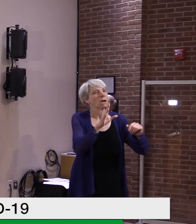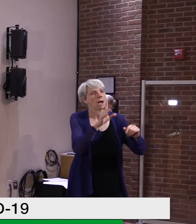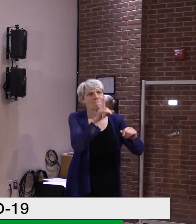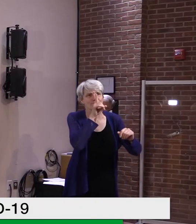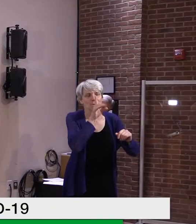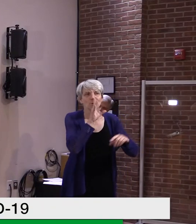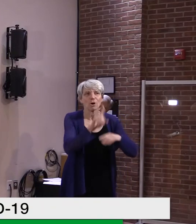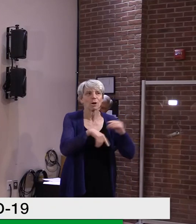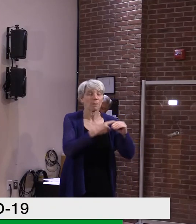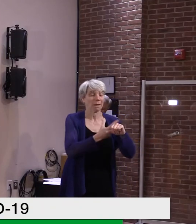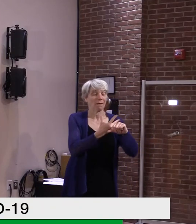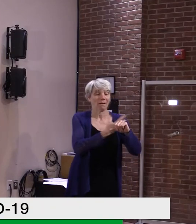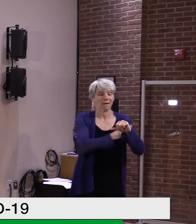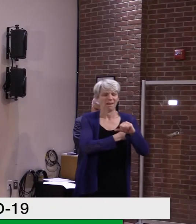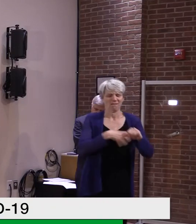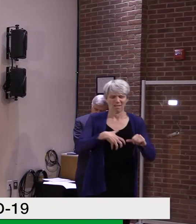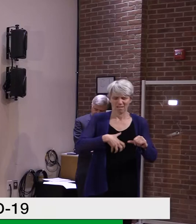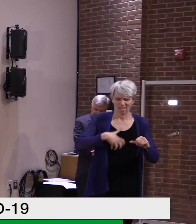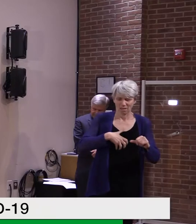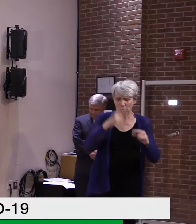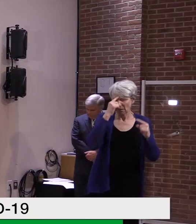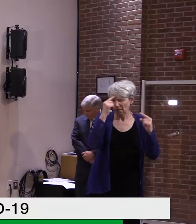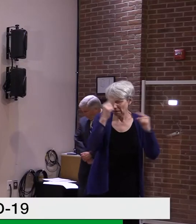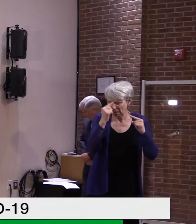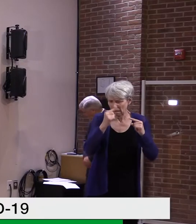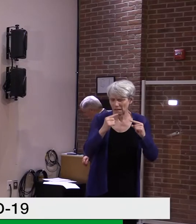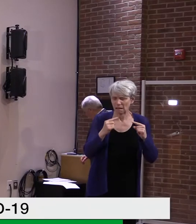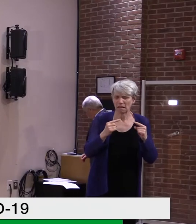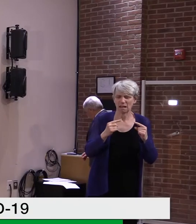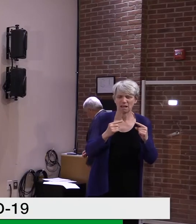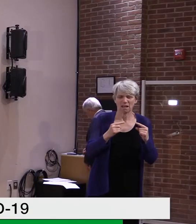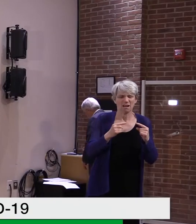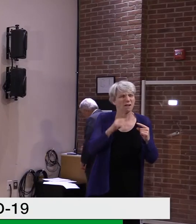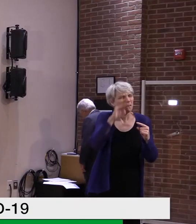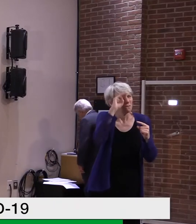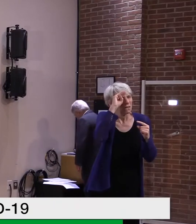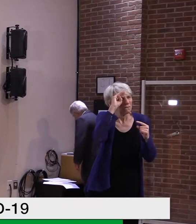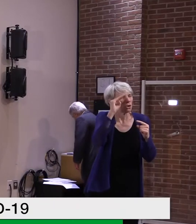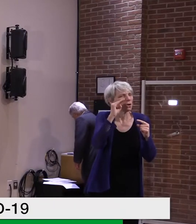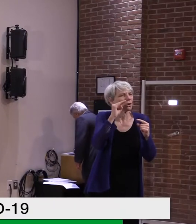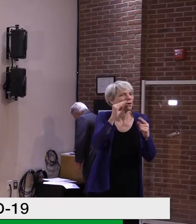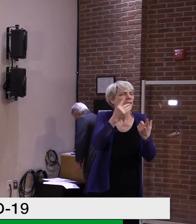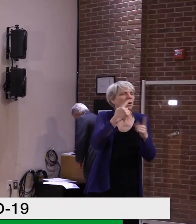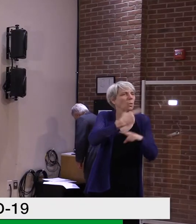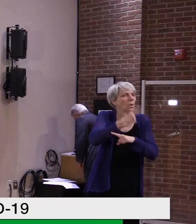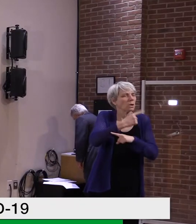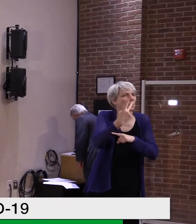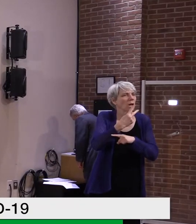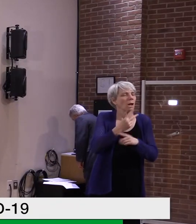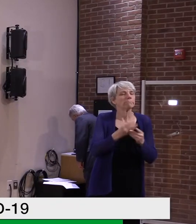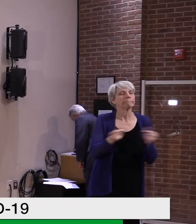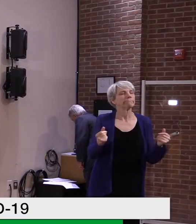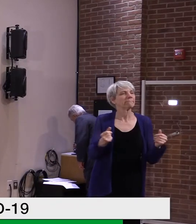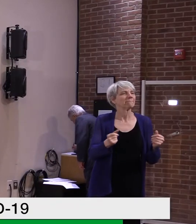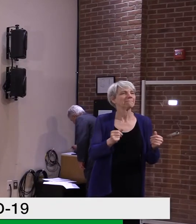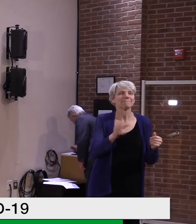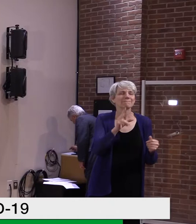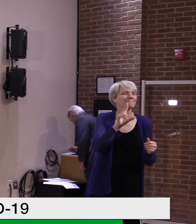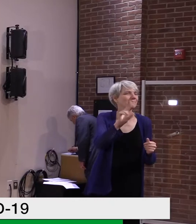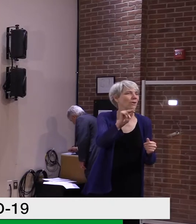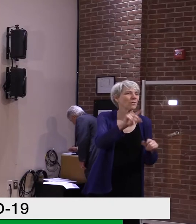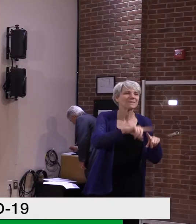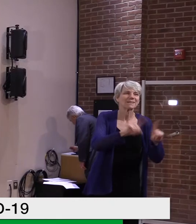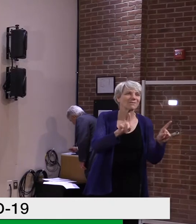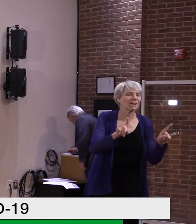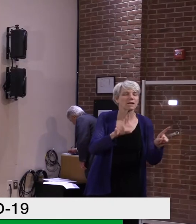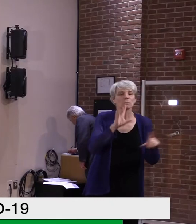that you're reacting to the vaccine and building up an immune response, but things that are going to be present months